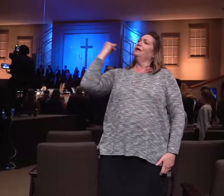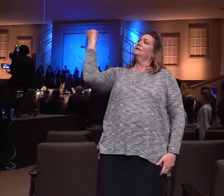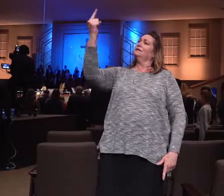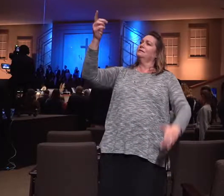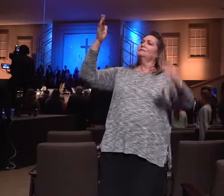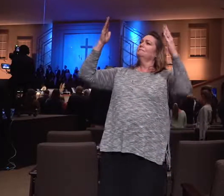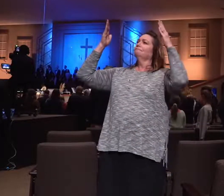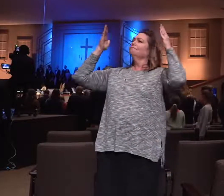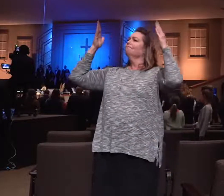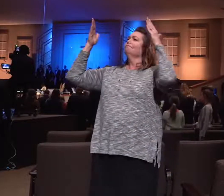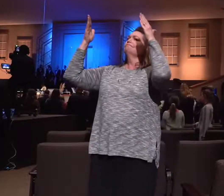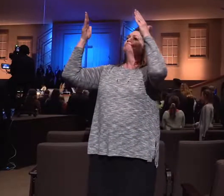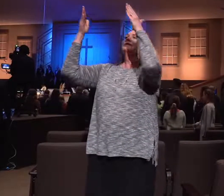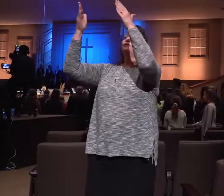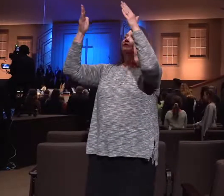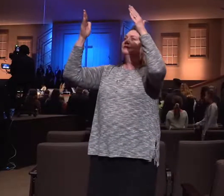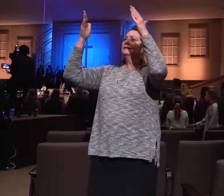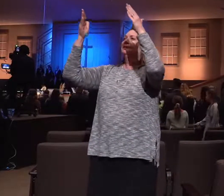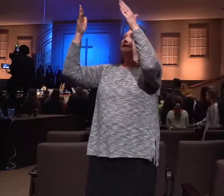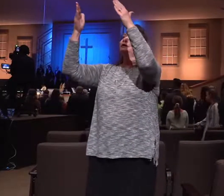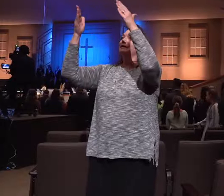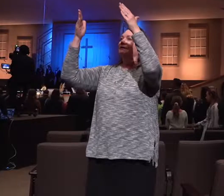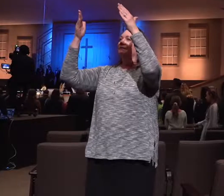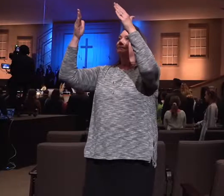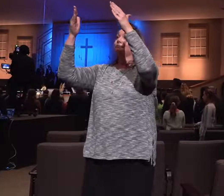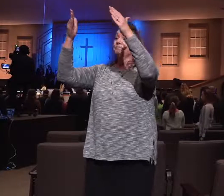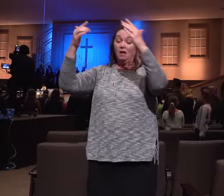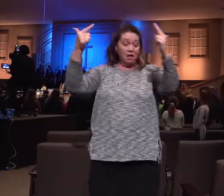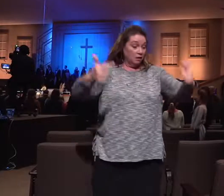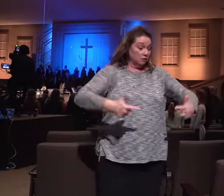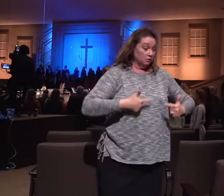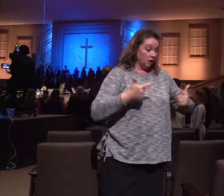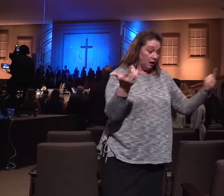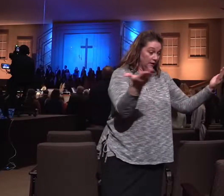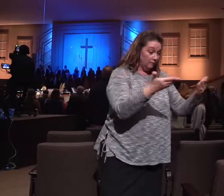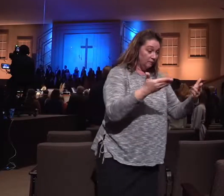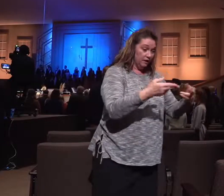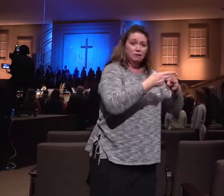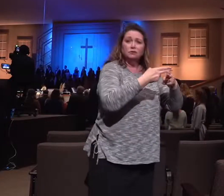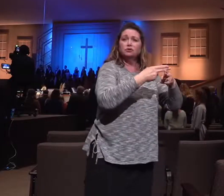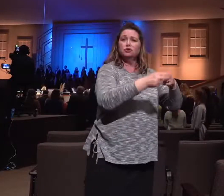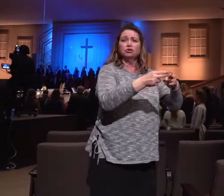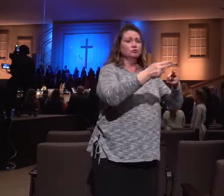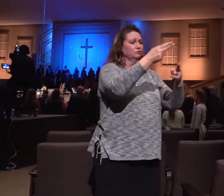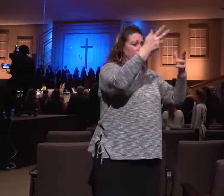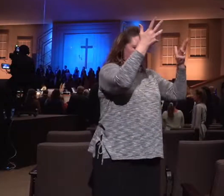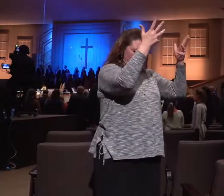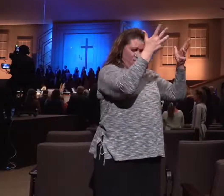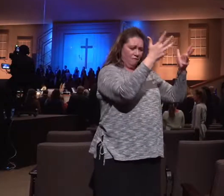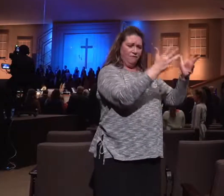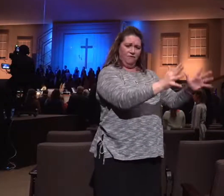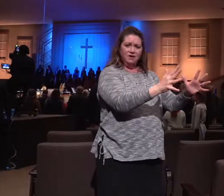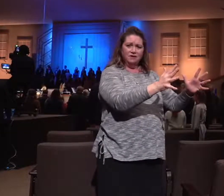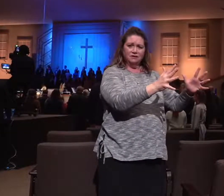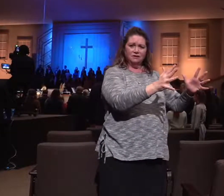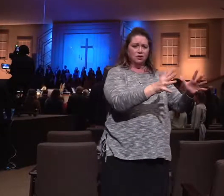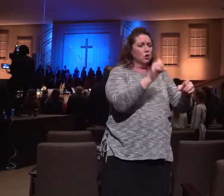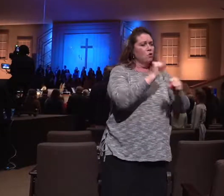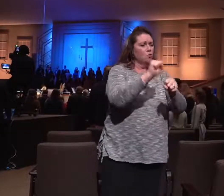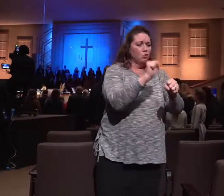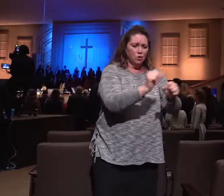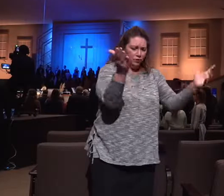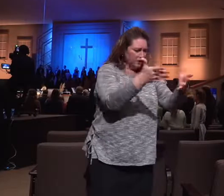him, our soul's reward, till the race is finished and the work